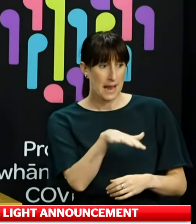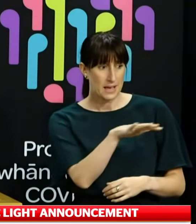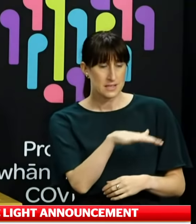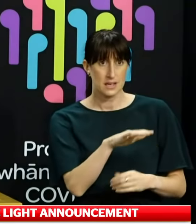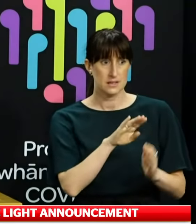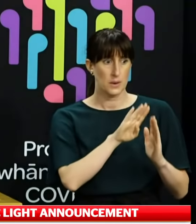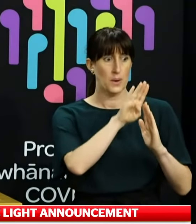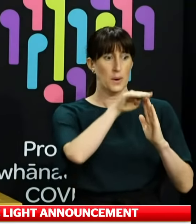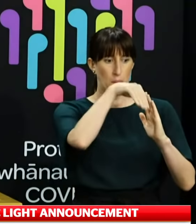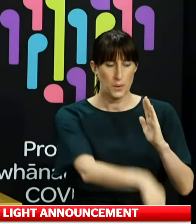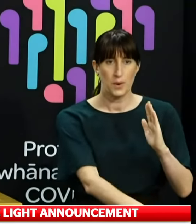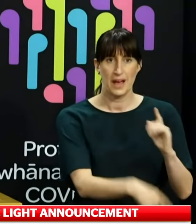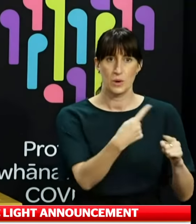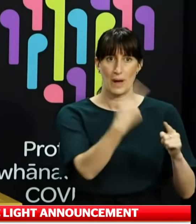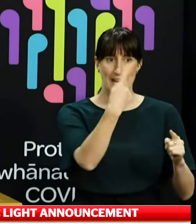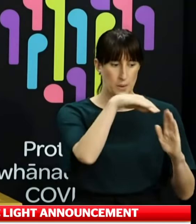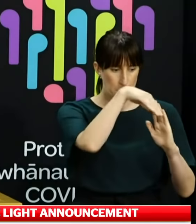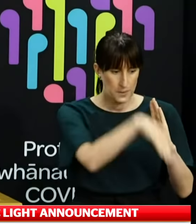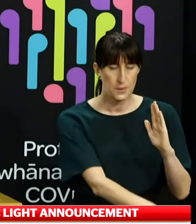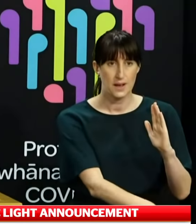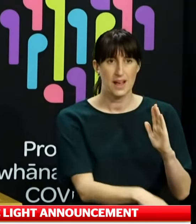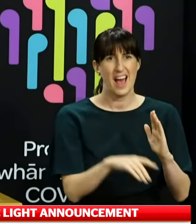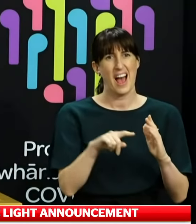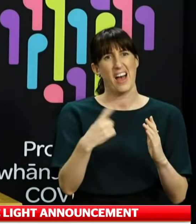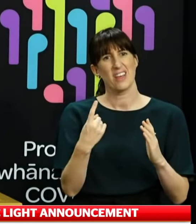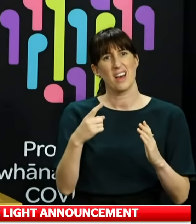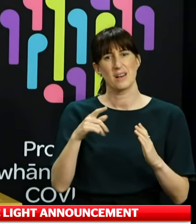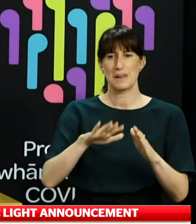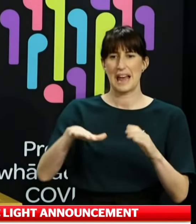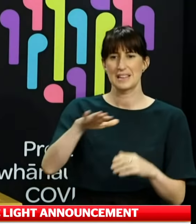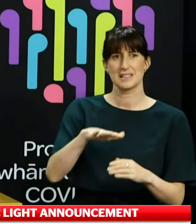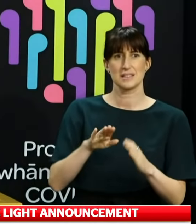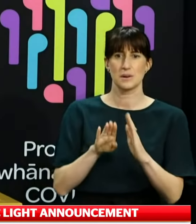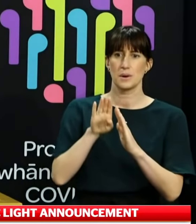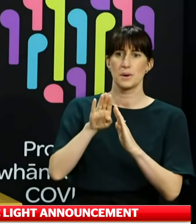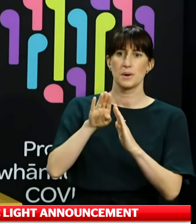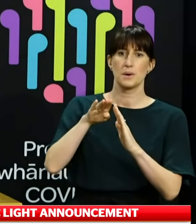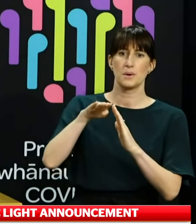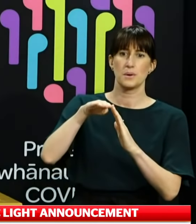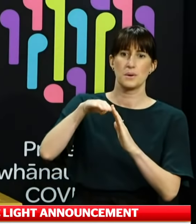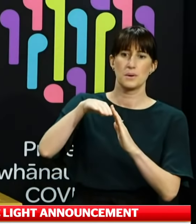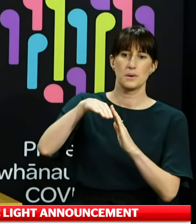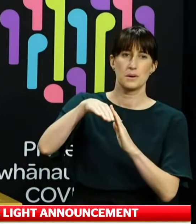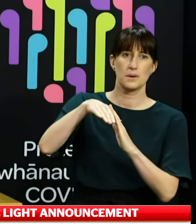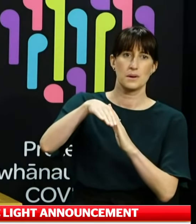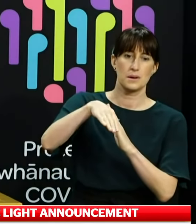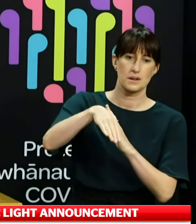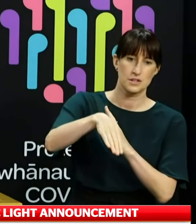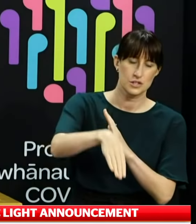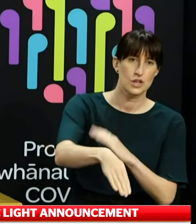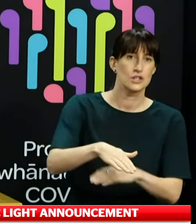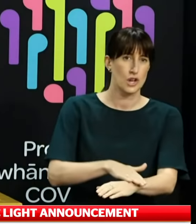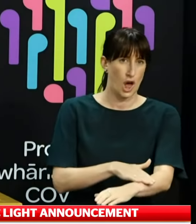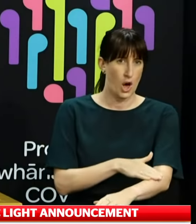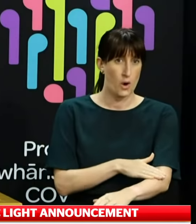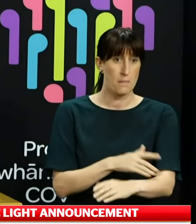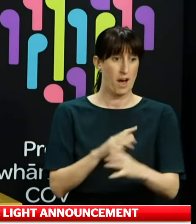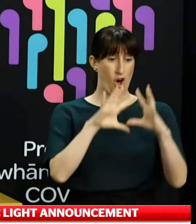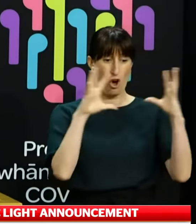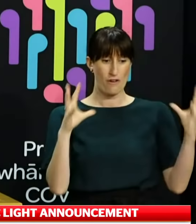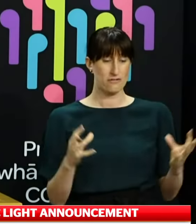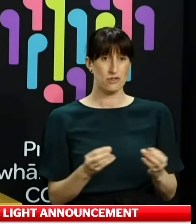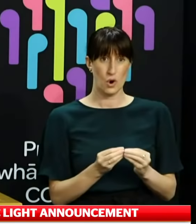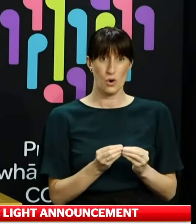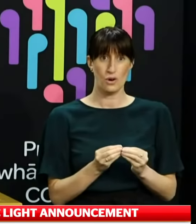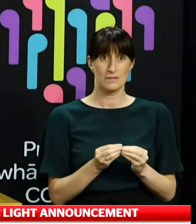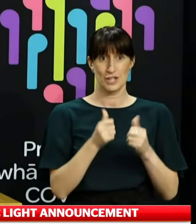quickly. In others, they're plateauing and experiencing a slightly slower decline, but the overall picture is a very positive one.